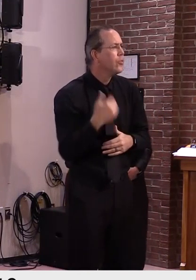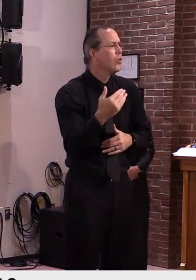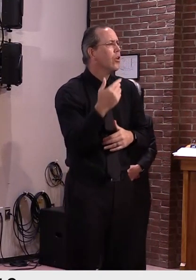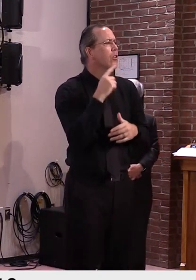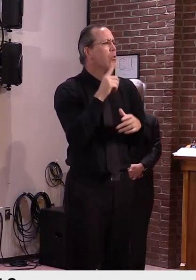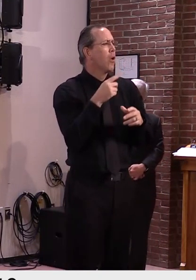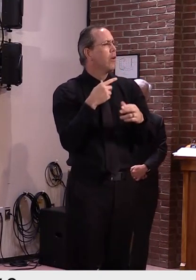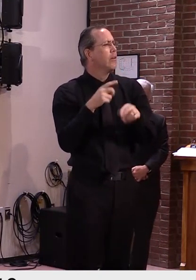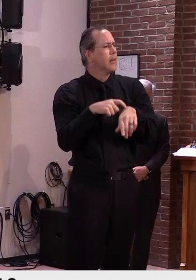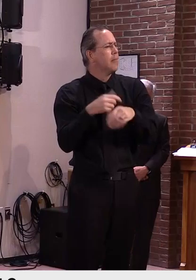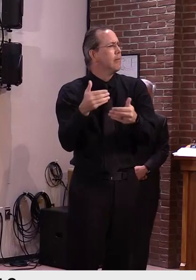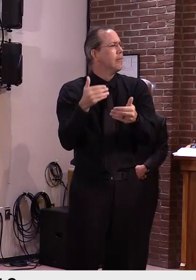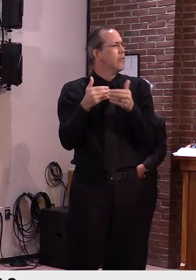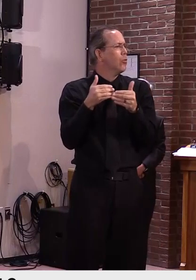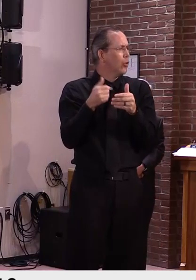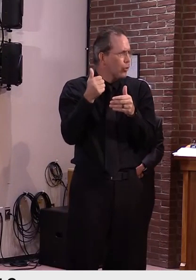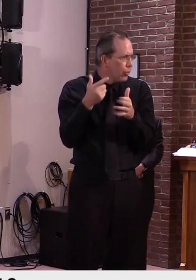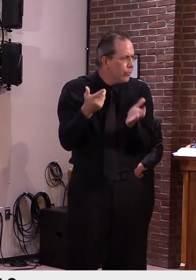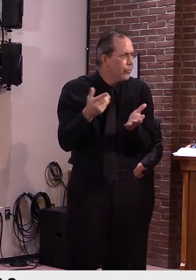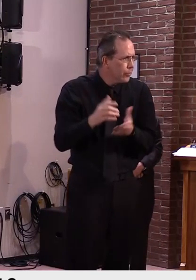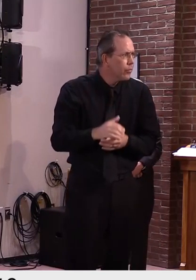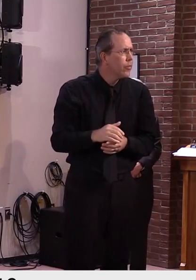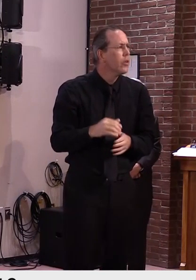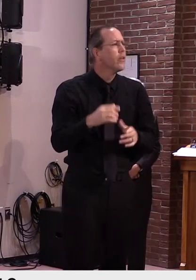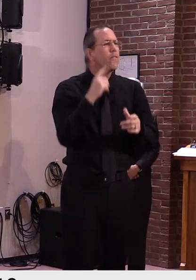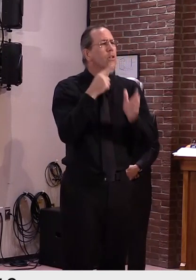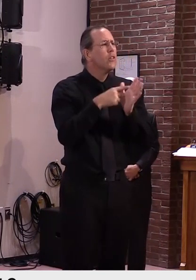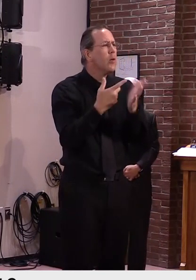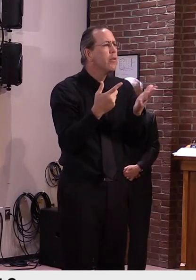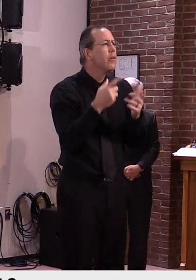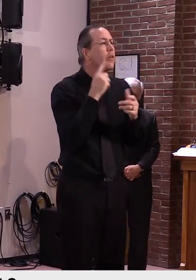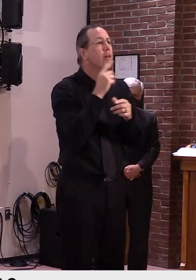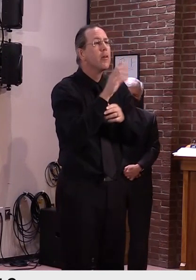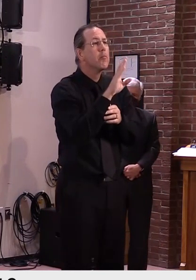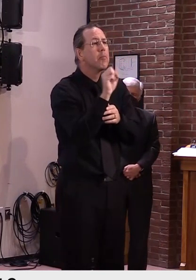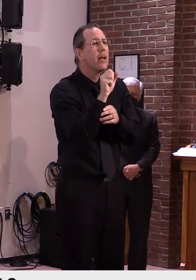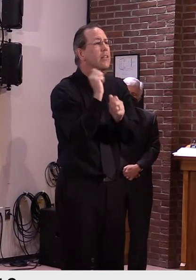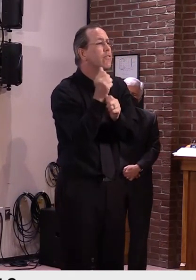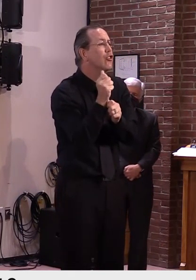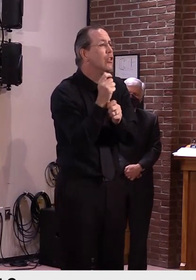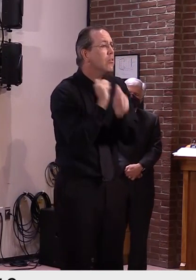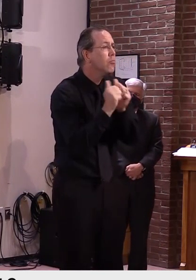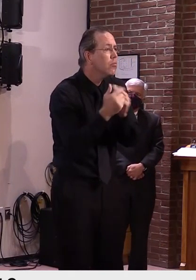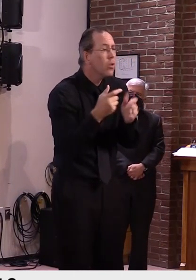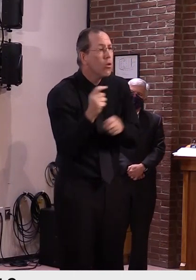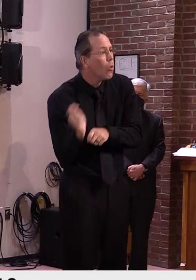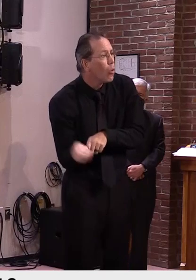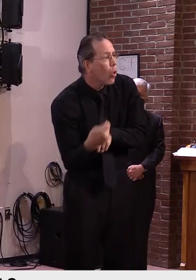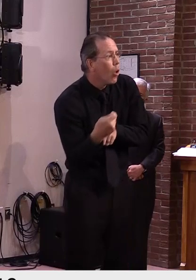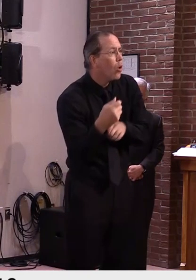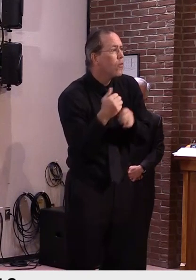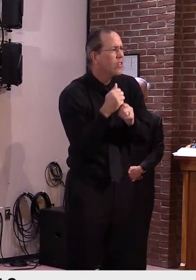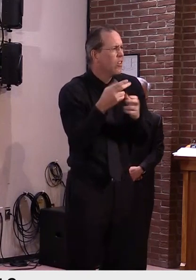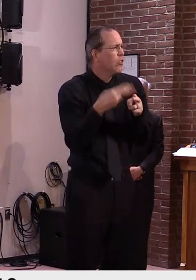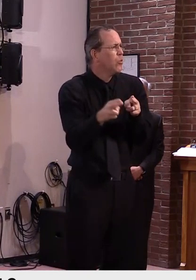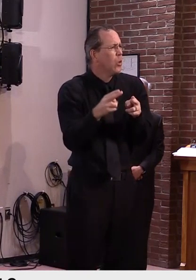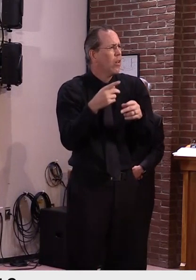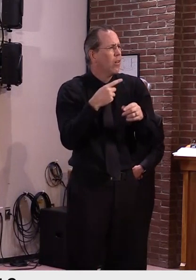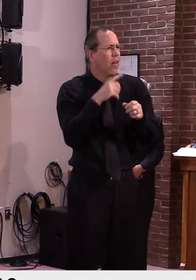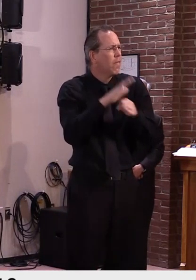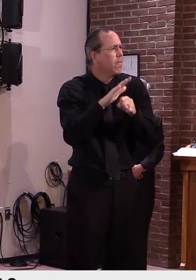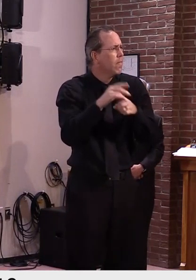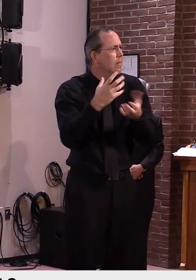short seasons to begin with, such as bass fishing and golf. In terms of school operations, step three should not be viewed